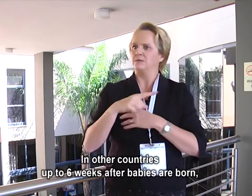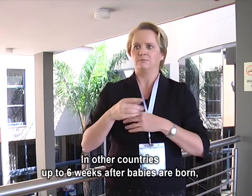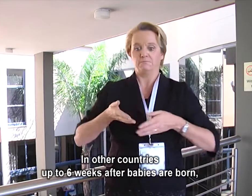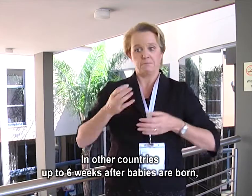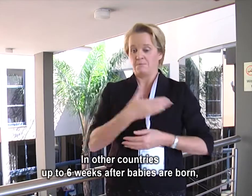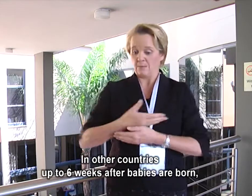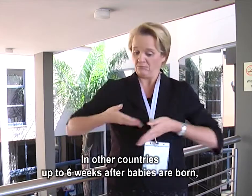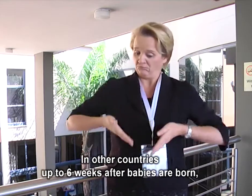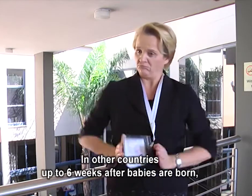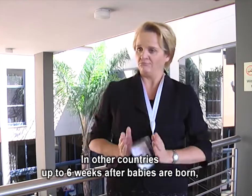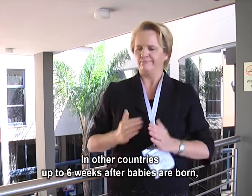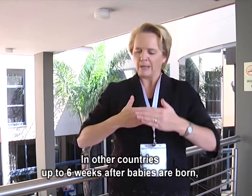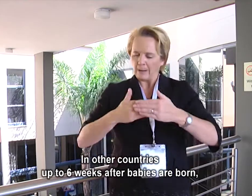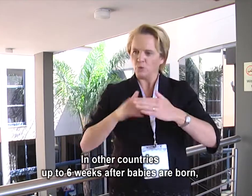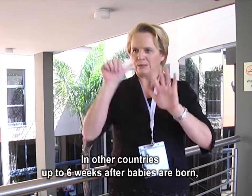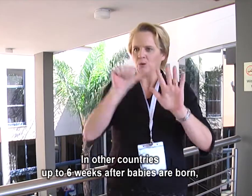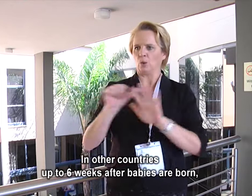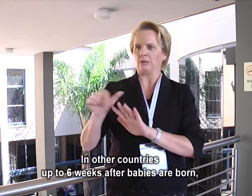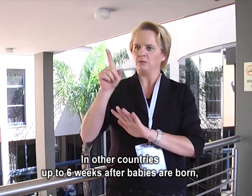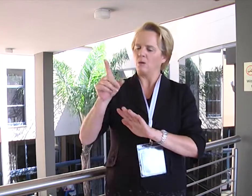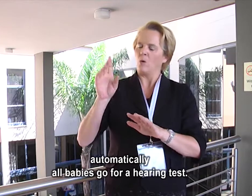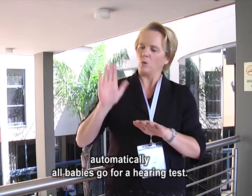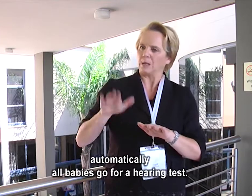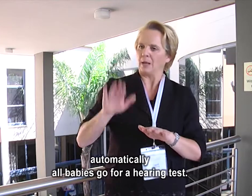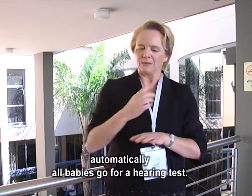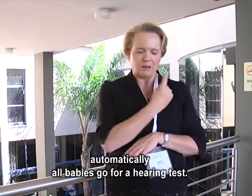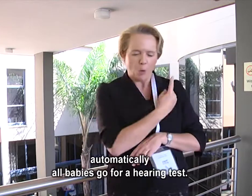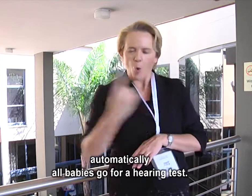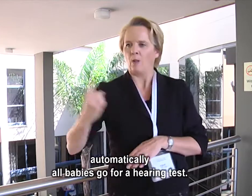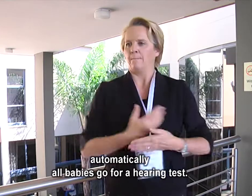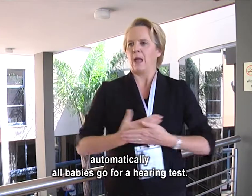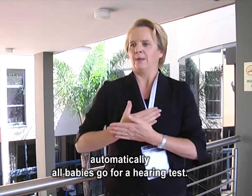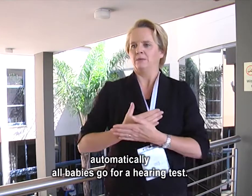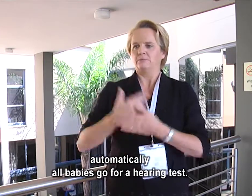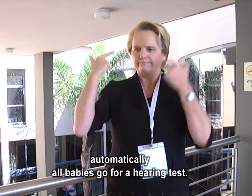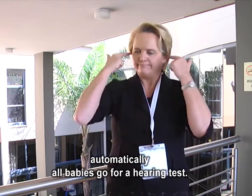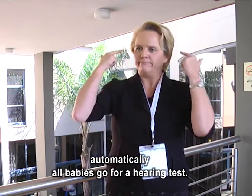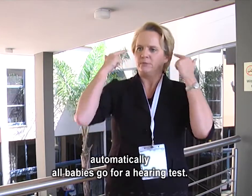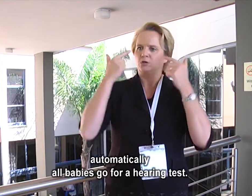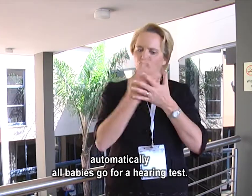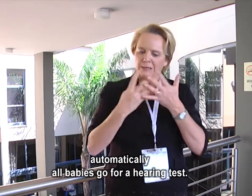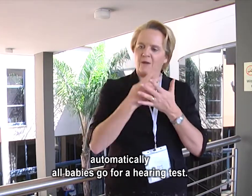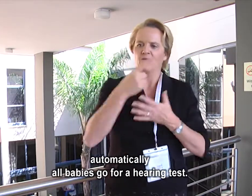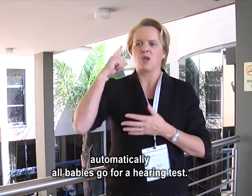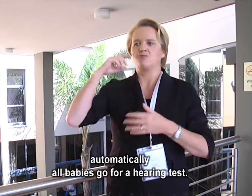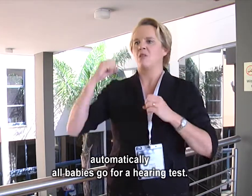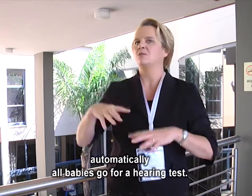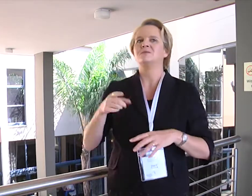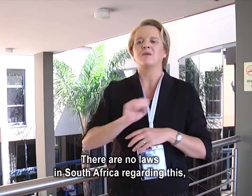In other countries, up to 6 weeks after babies are born, automatically all babies go for a hearing test. There are no laws in